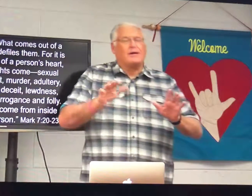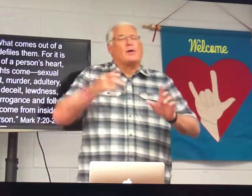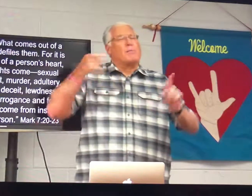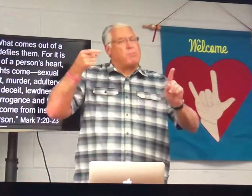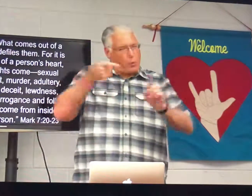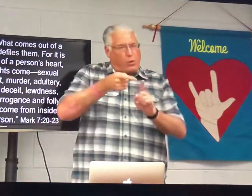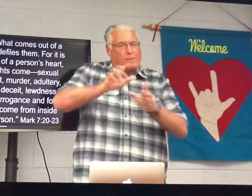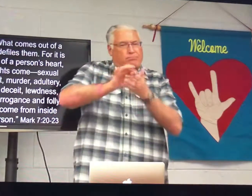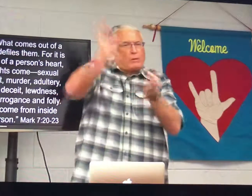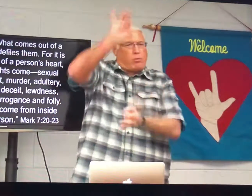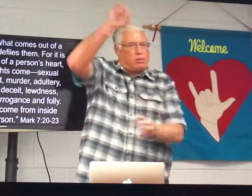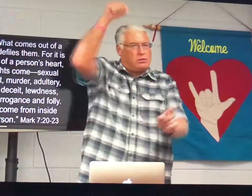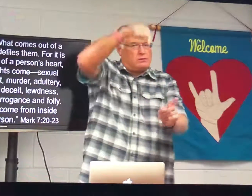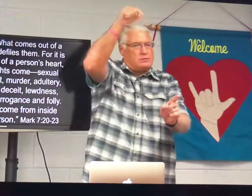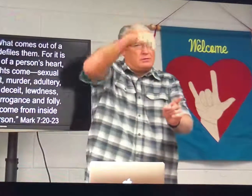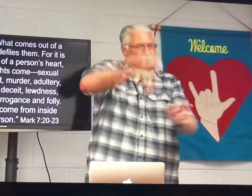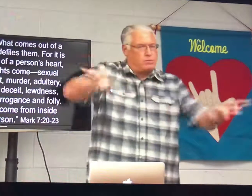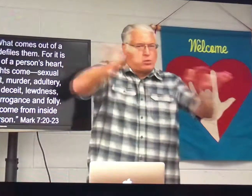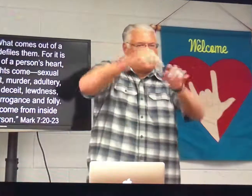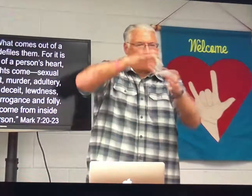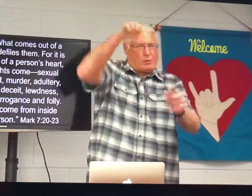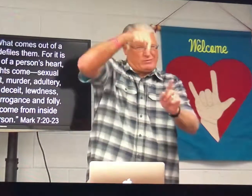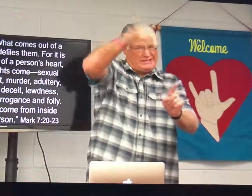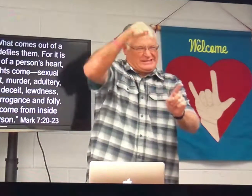Oh, she's tired. Why are you sleeping?